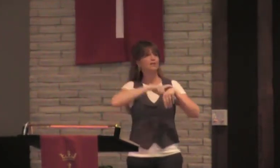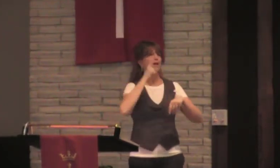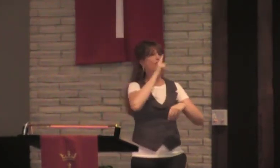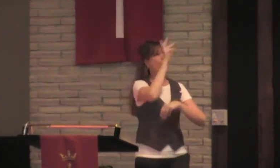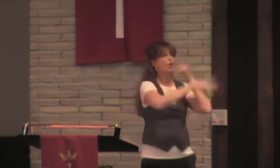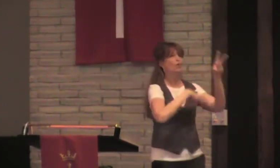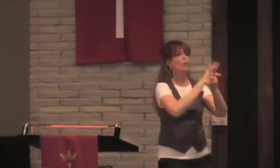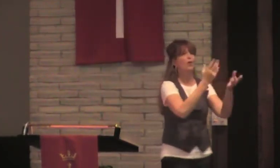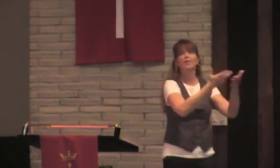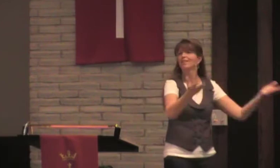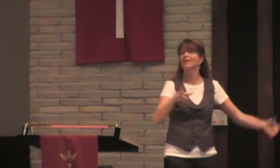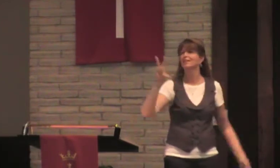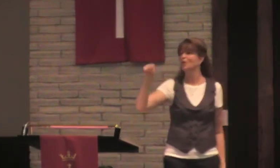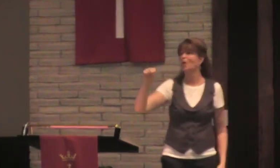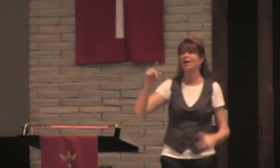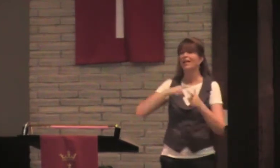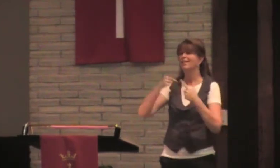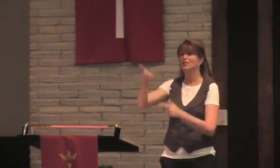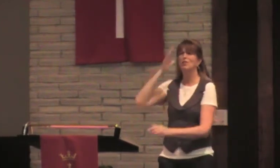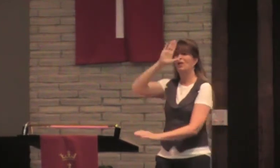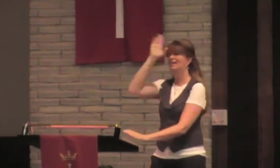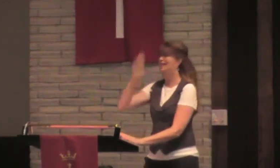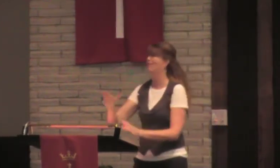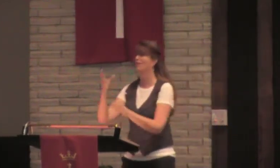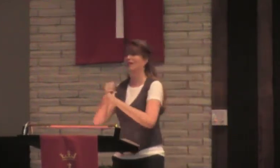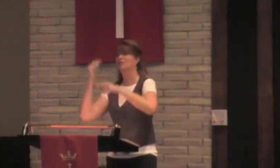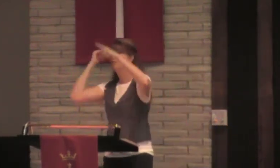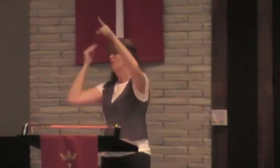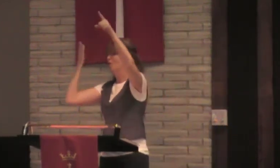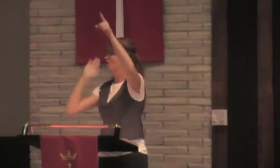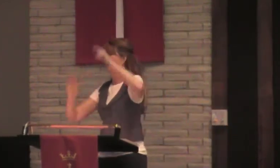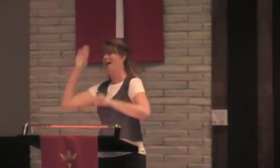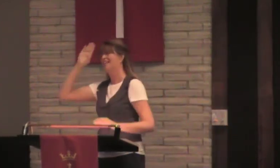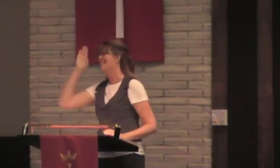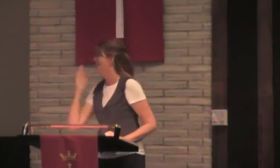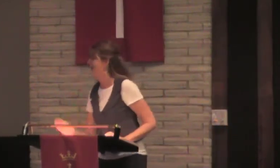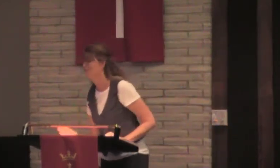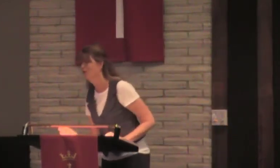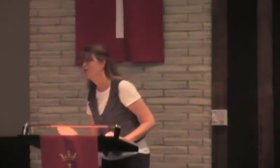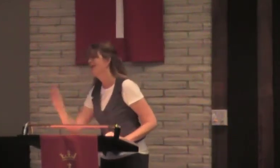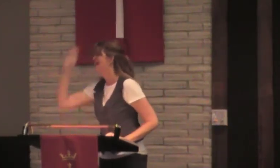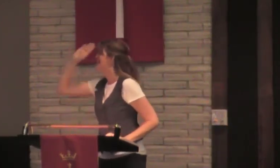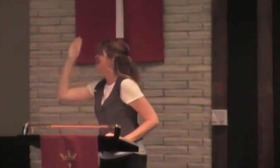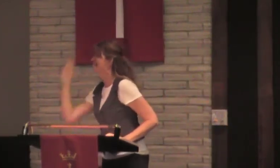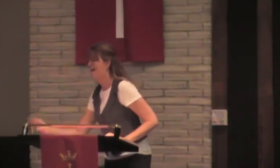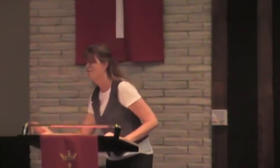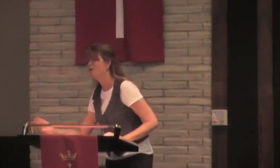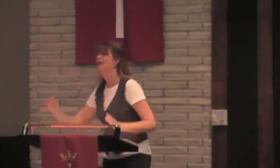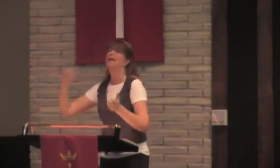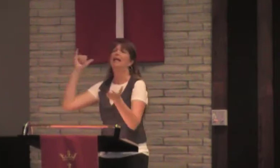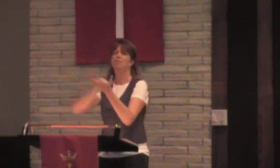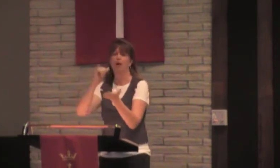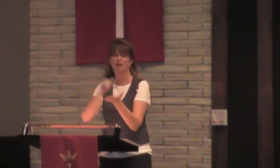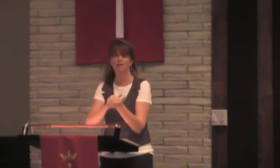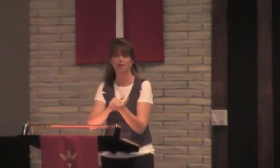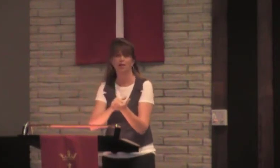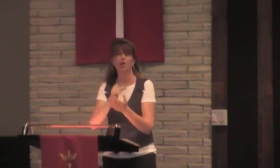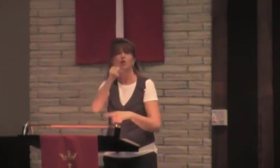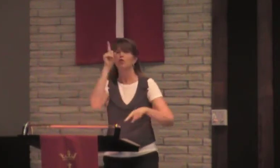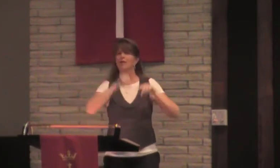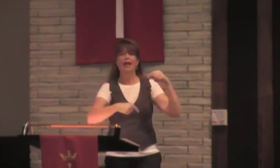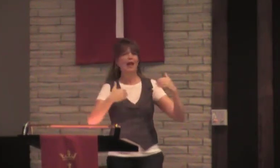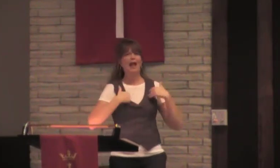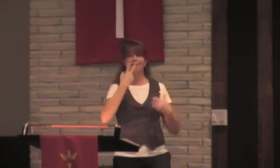Not to stop being attentive to Him and being attentive to the world. You will never get to know Him that way. Never.